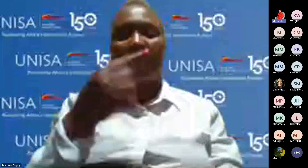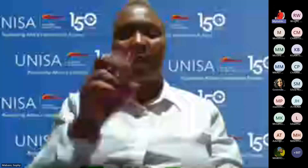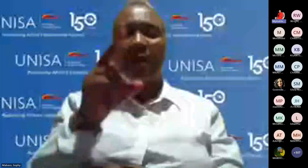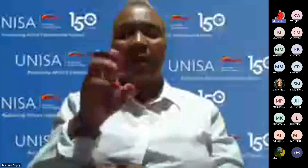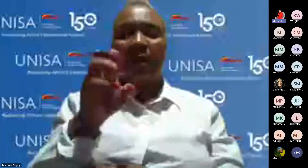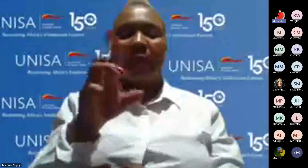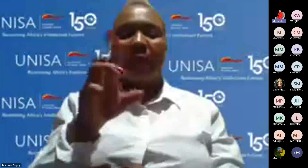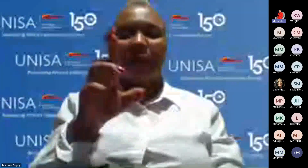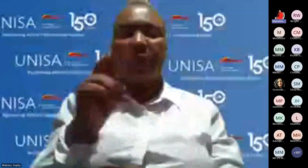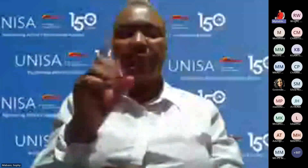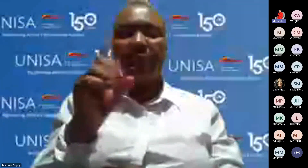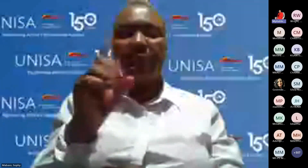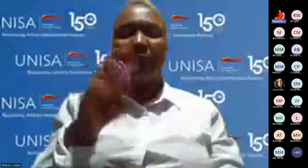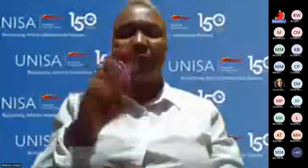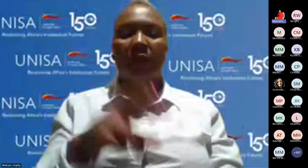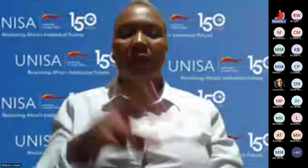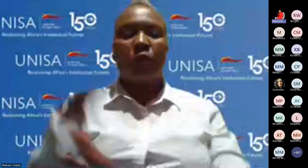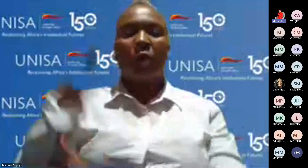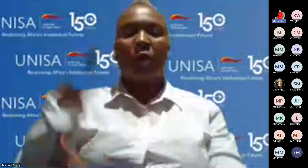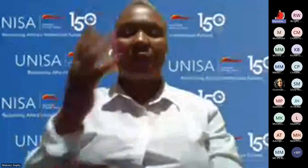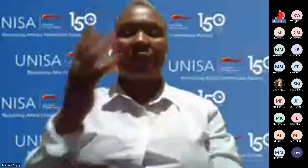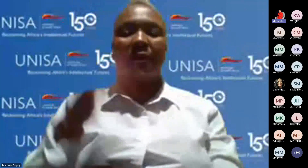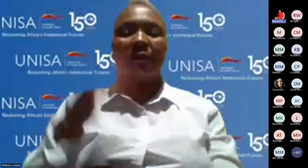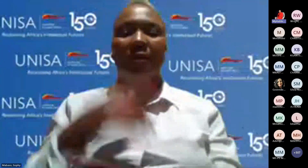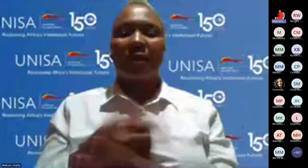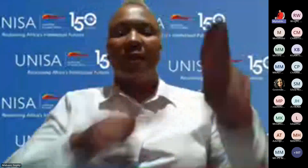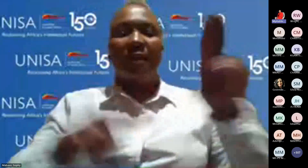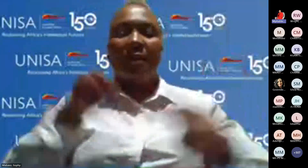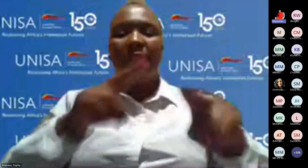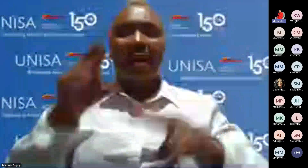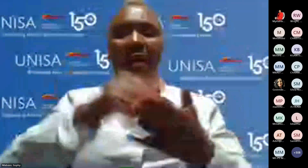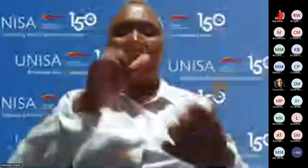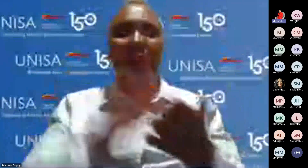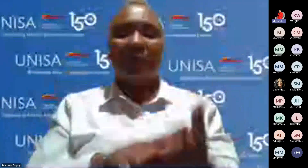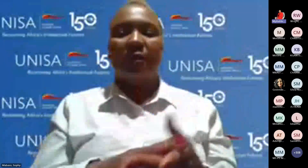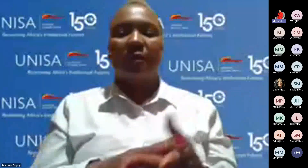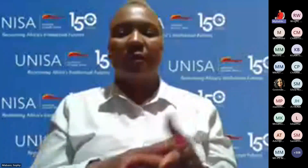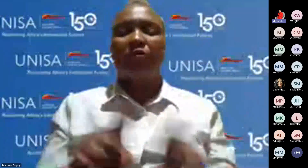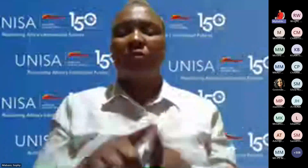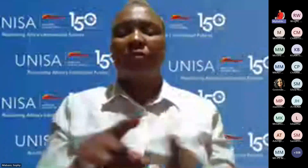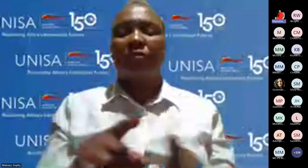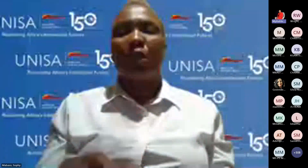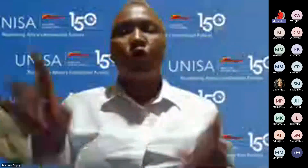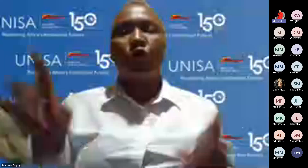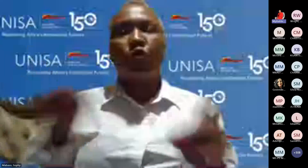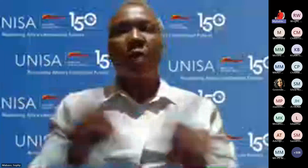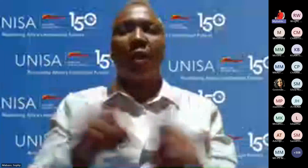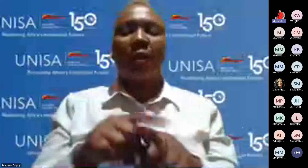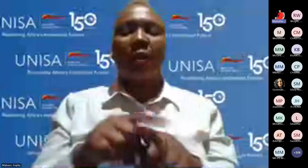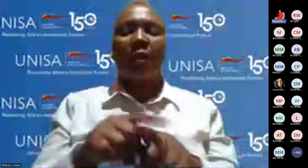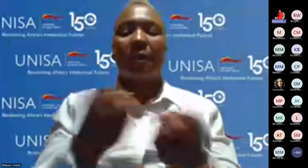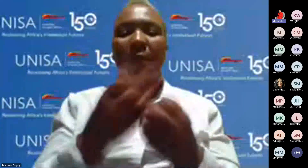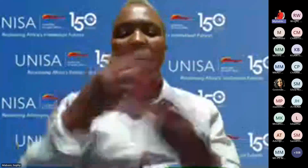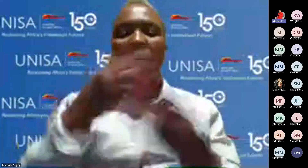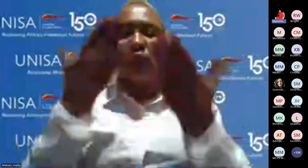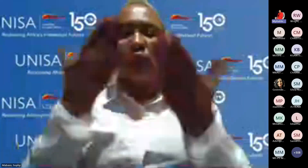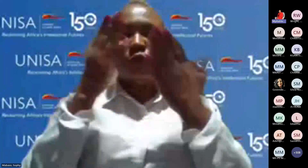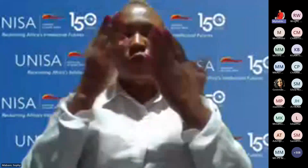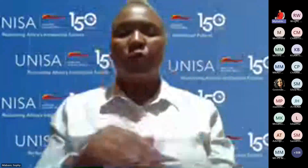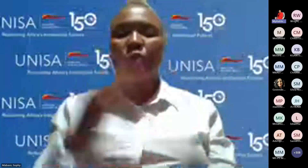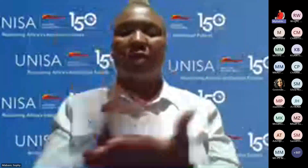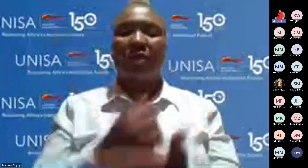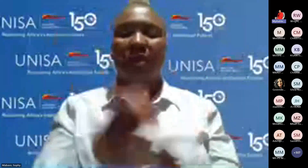address the issue of the Invigilator app? It seems most of our students, they don't